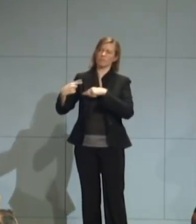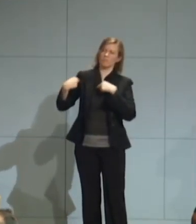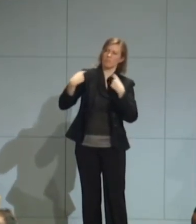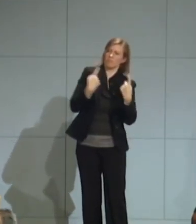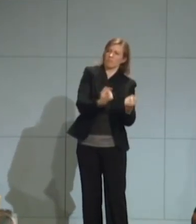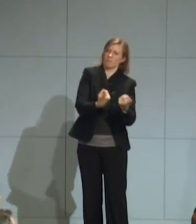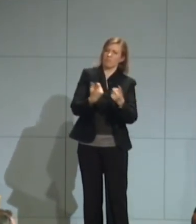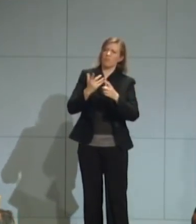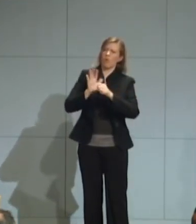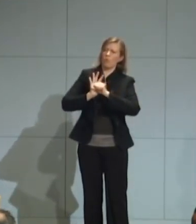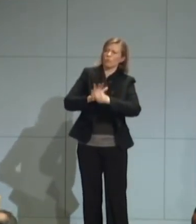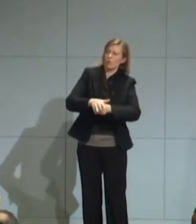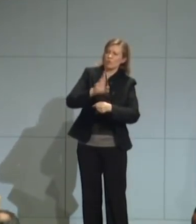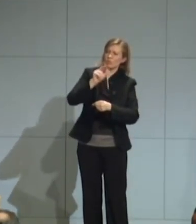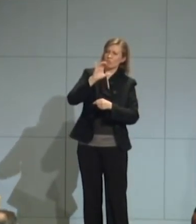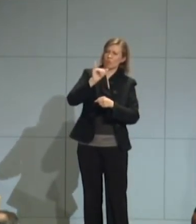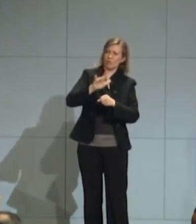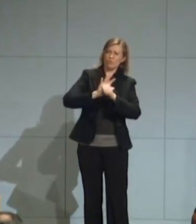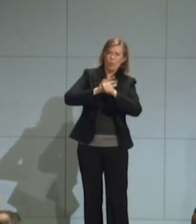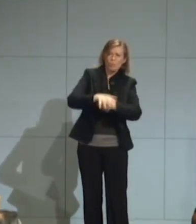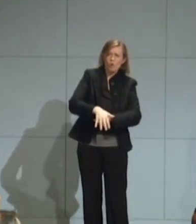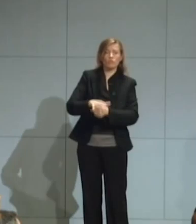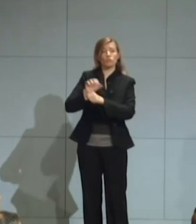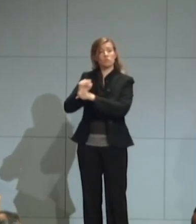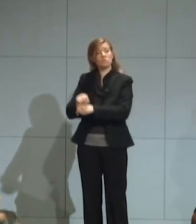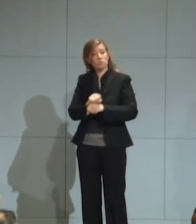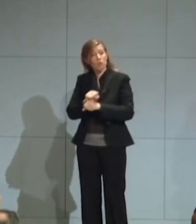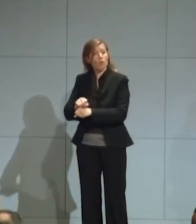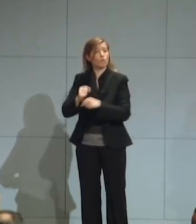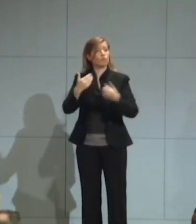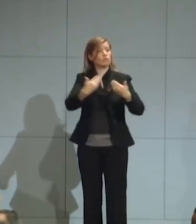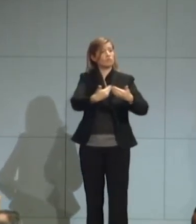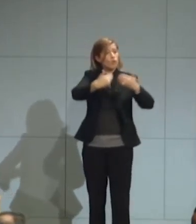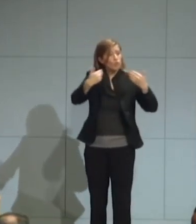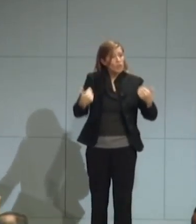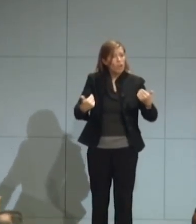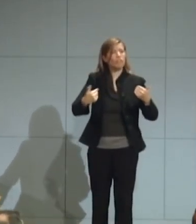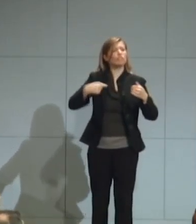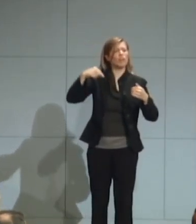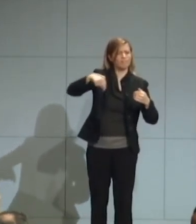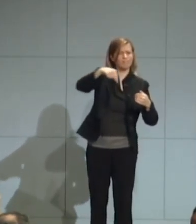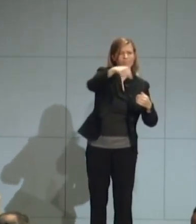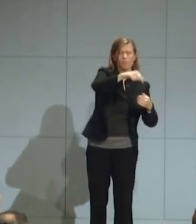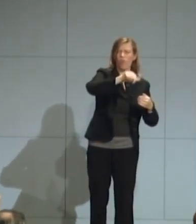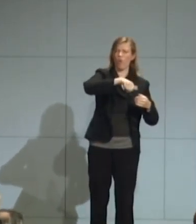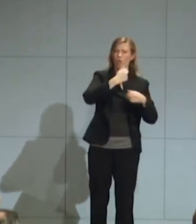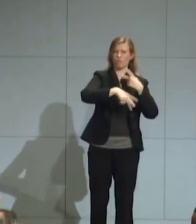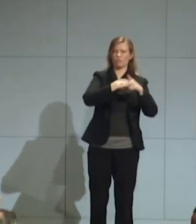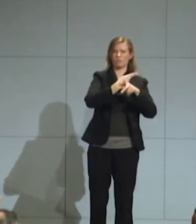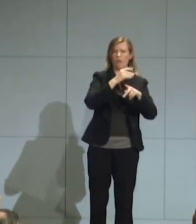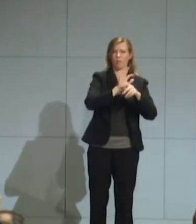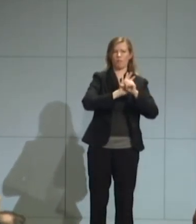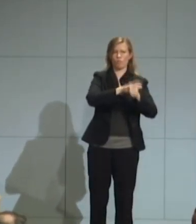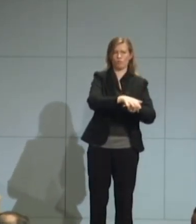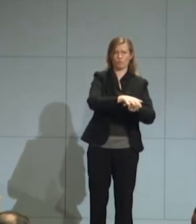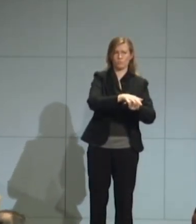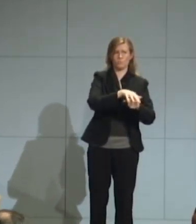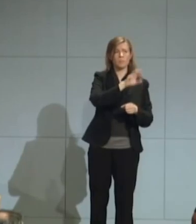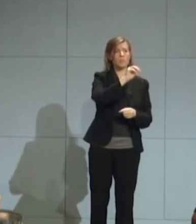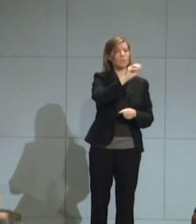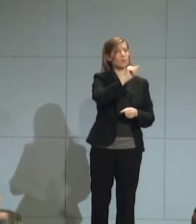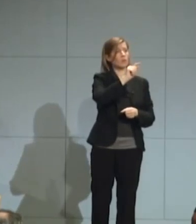have to dig deeper if we really want to understand the legacy of the Emancipation Act, and more to the point,